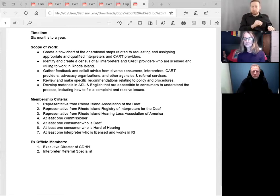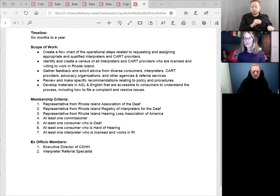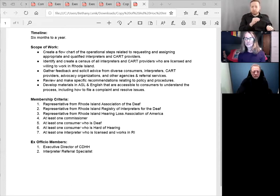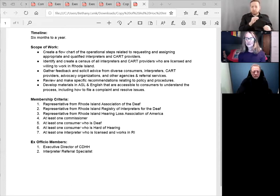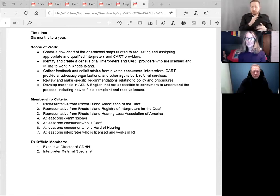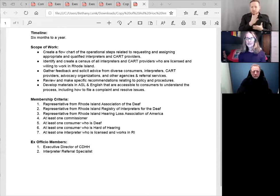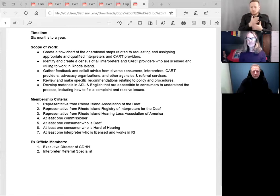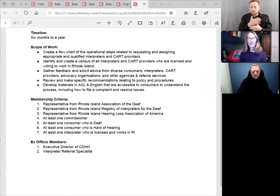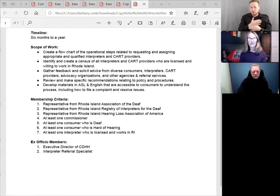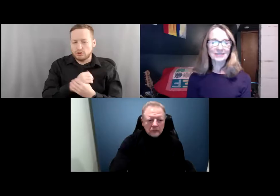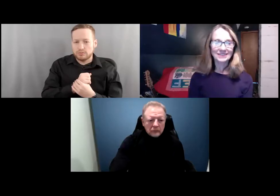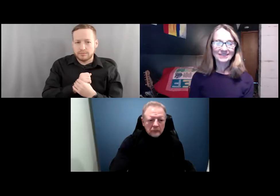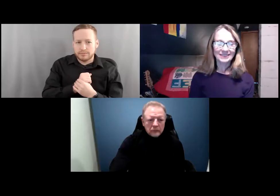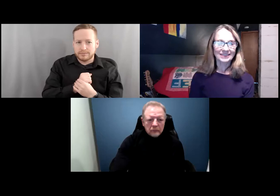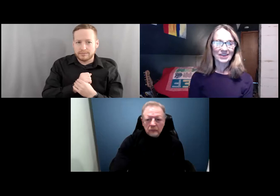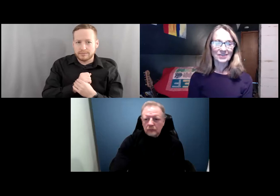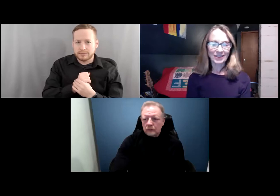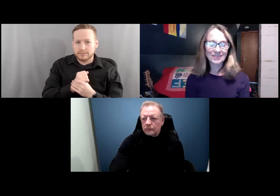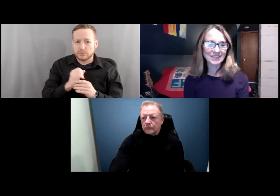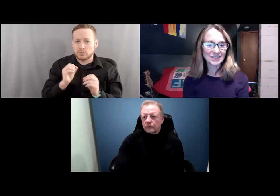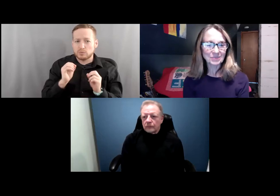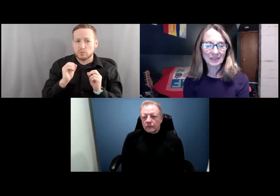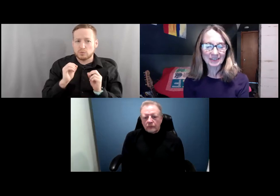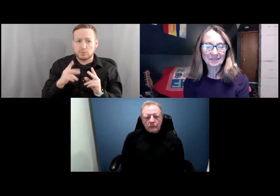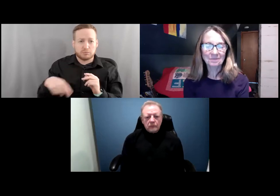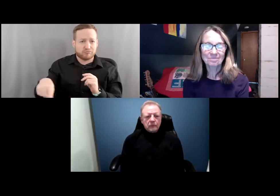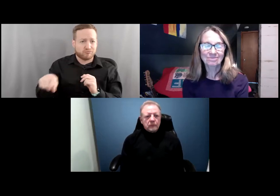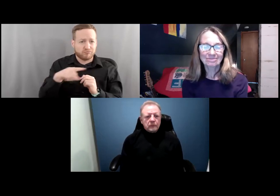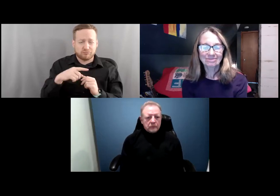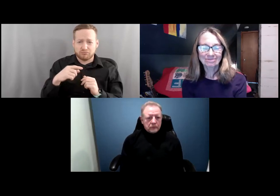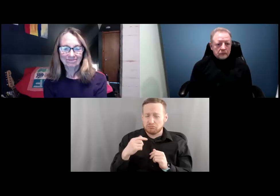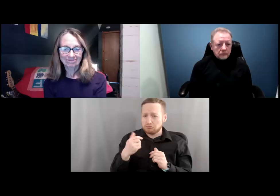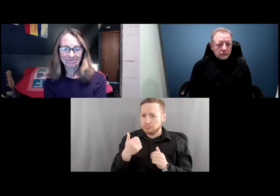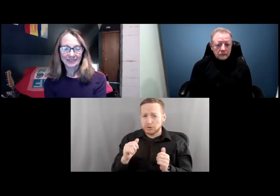So we can go ahead and close this down now. Thank you, Bethany.